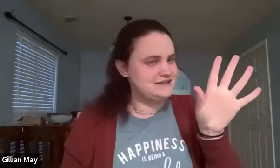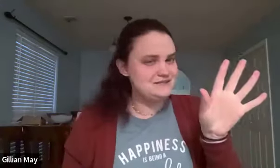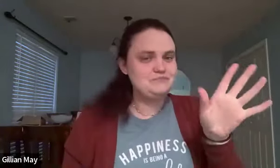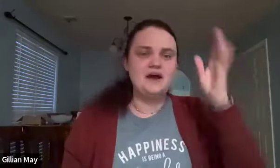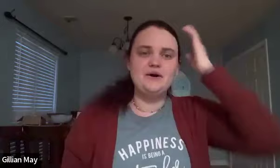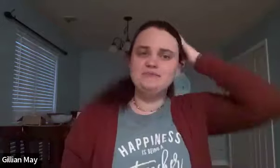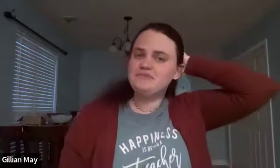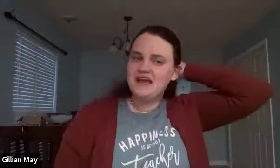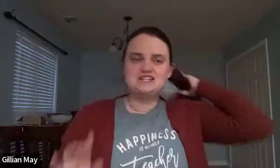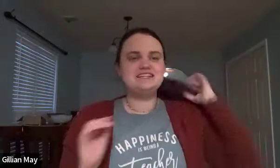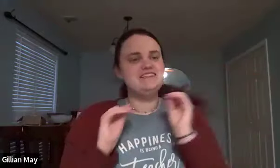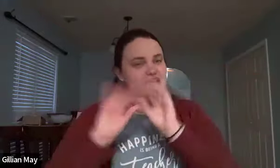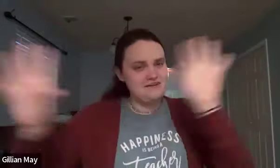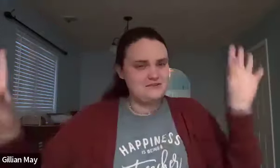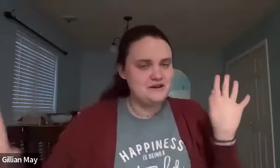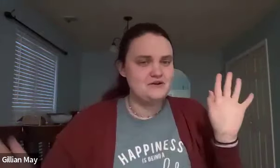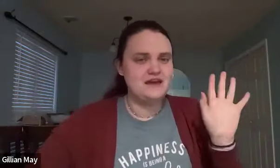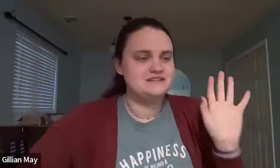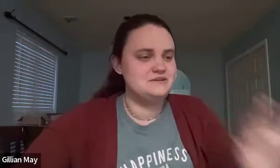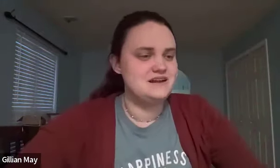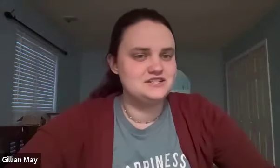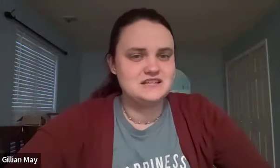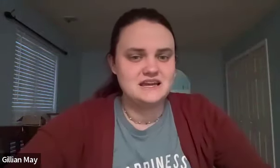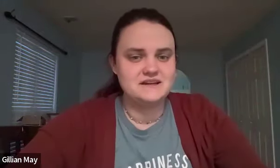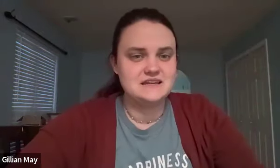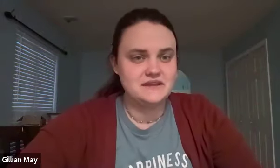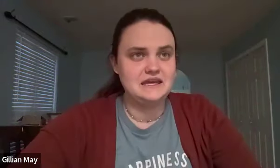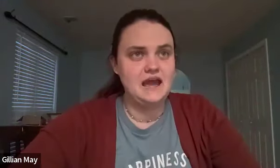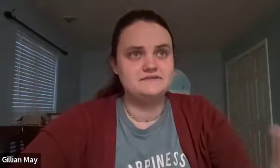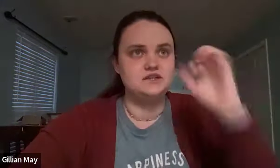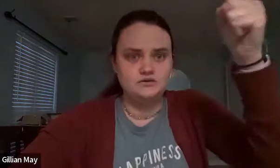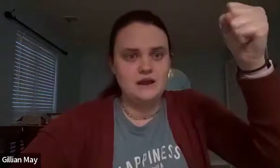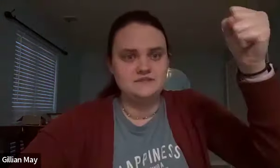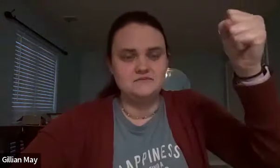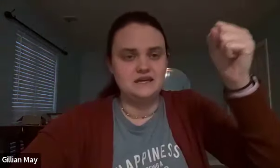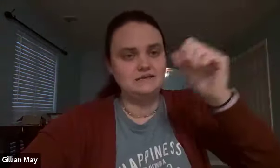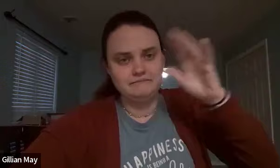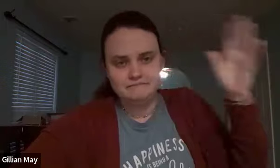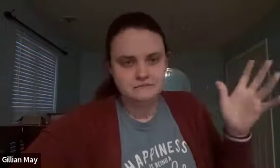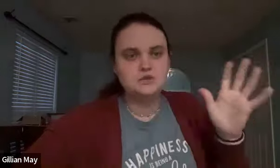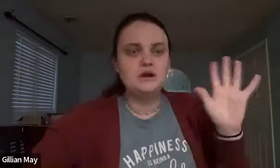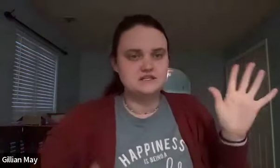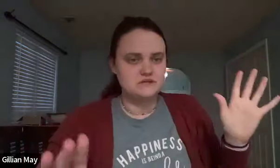is. I just like to let everyone know that. So it's not just like if I suddenly have to go grab something, you guys know what's going